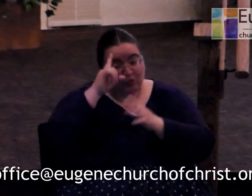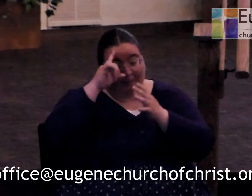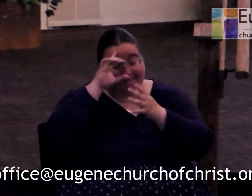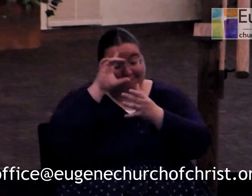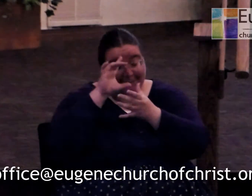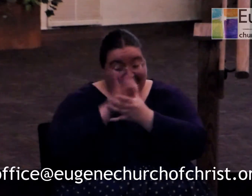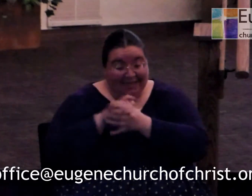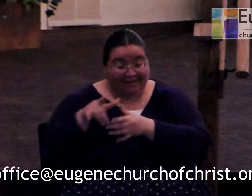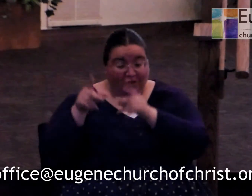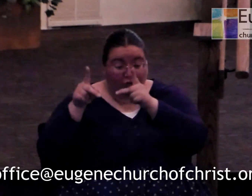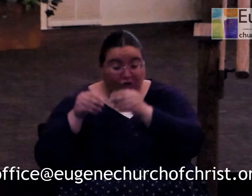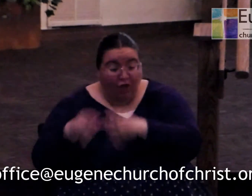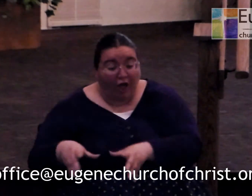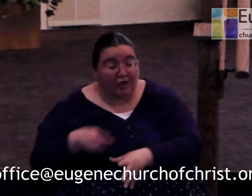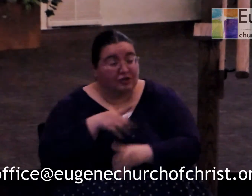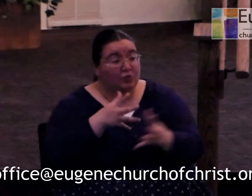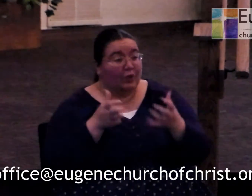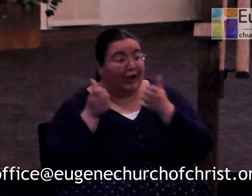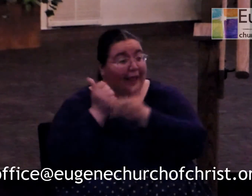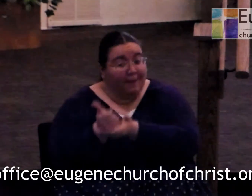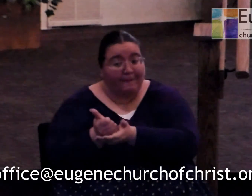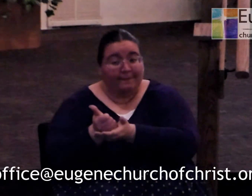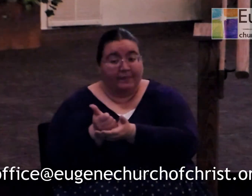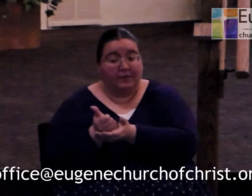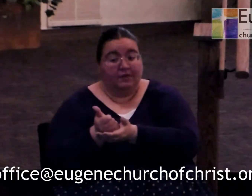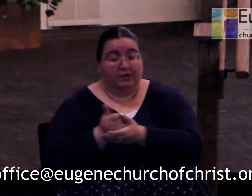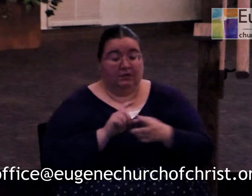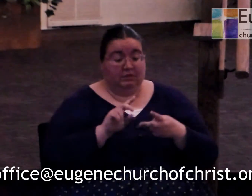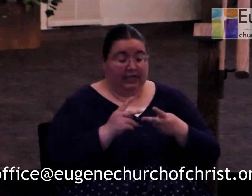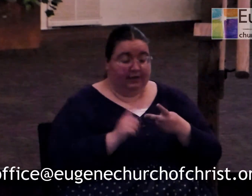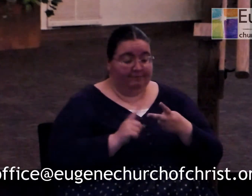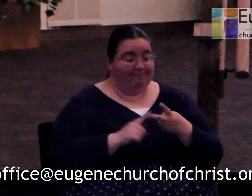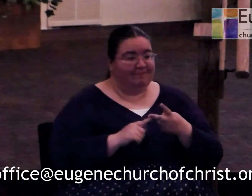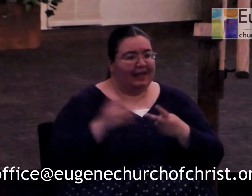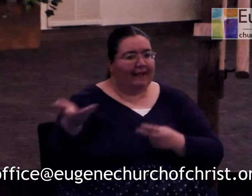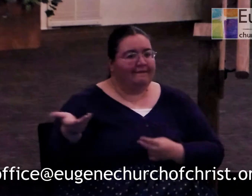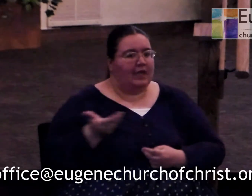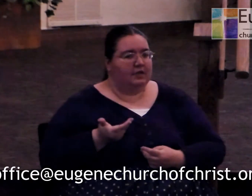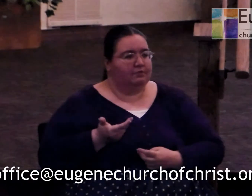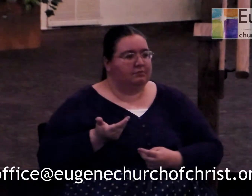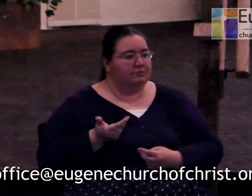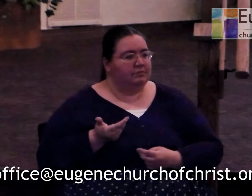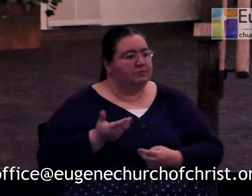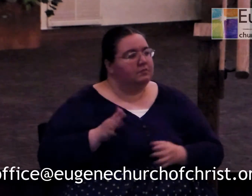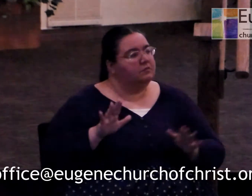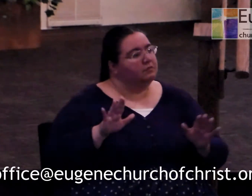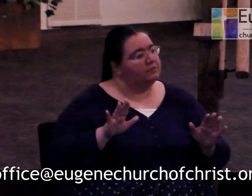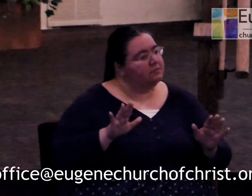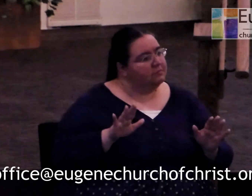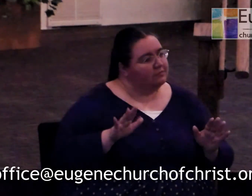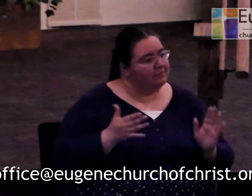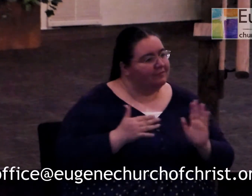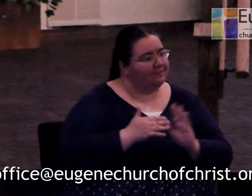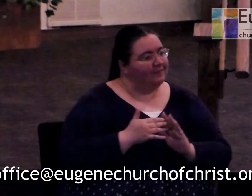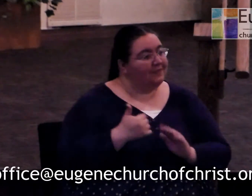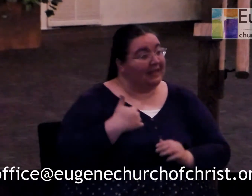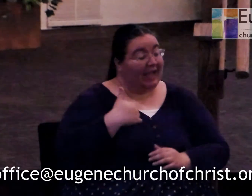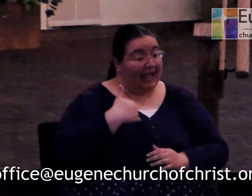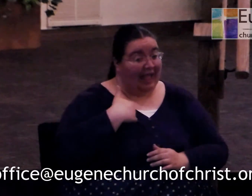that. Number 2, invite somebody. Now, again, I'm a very big believer in